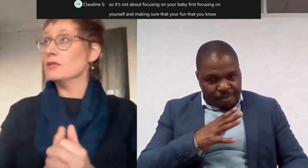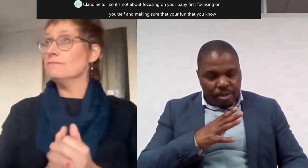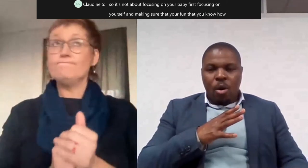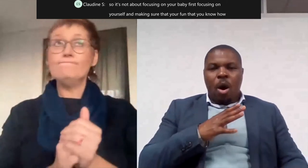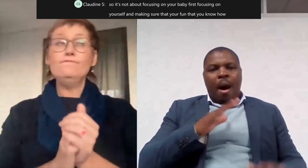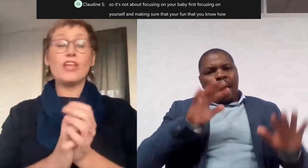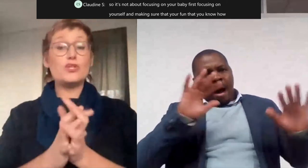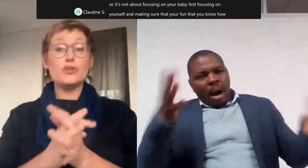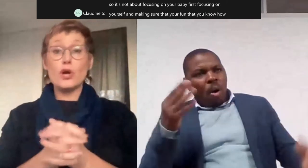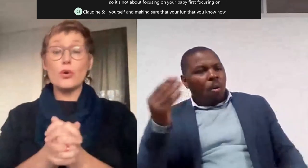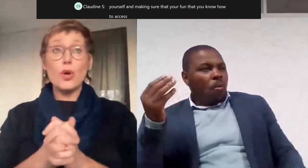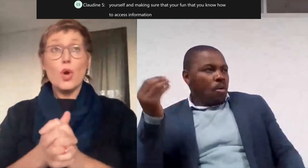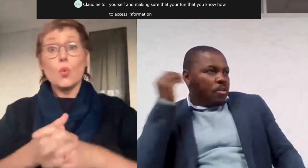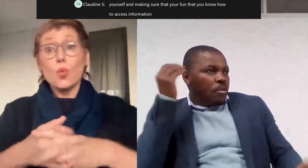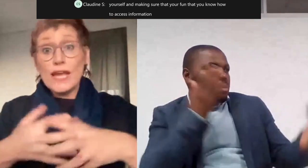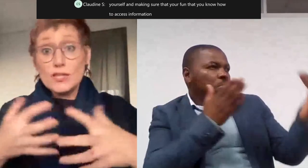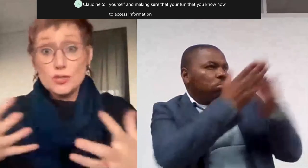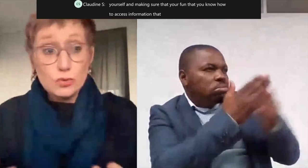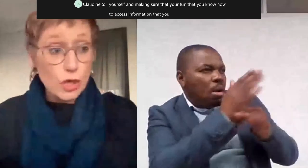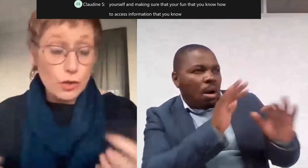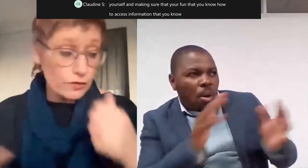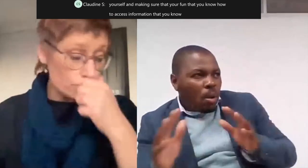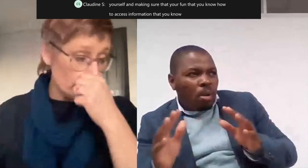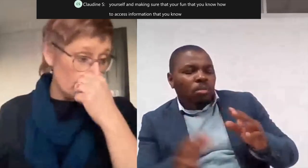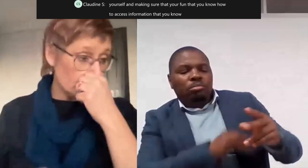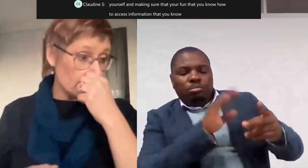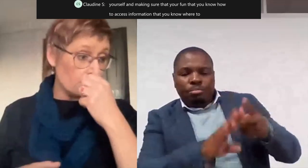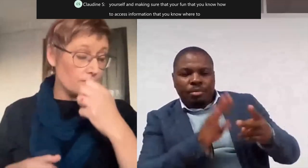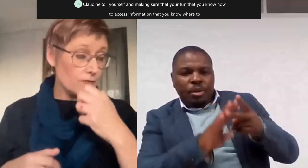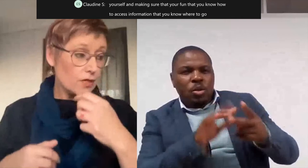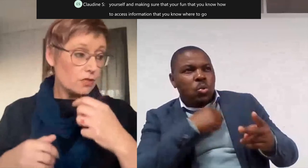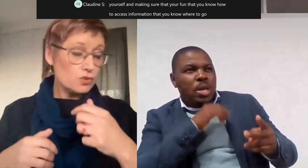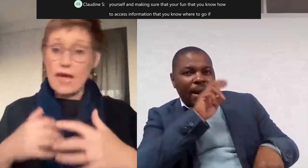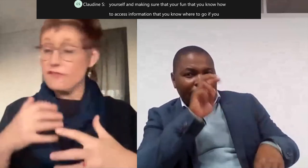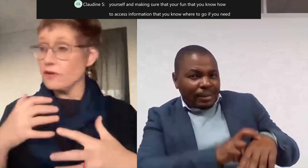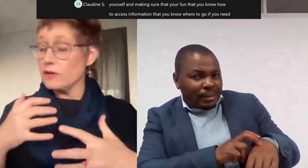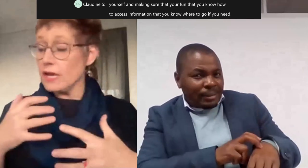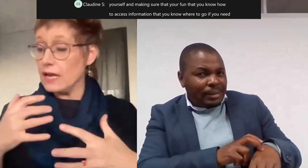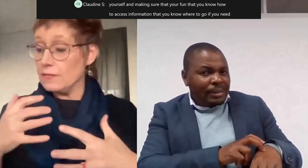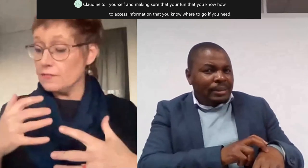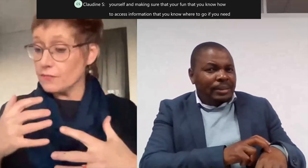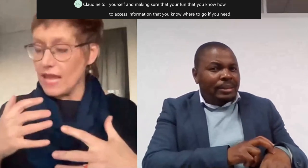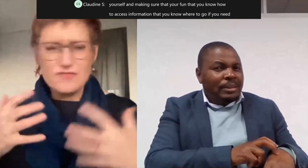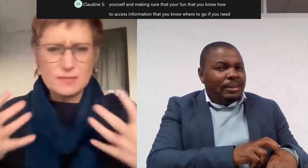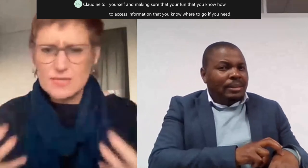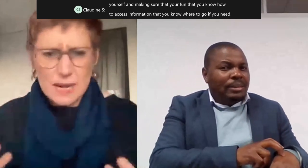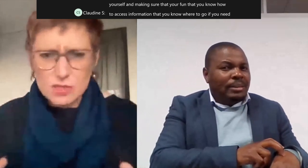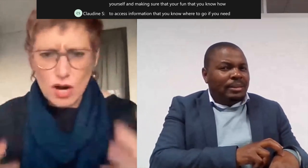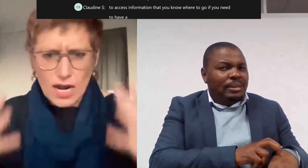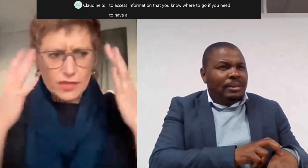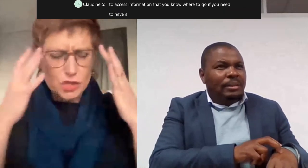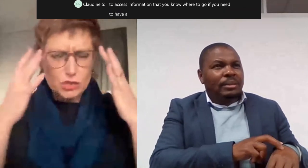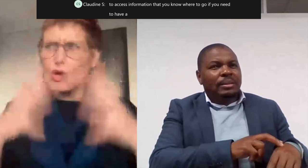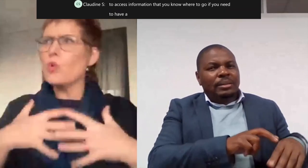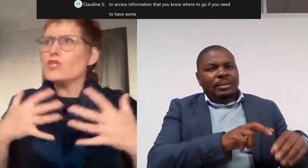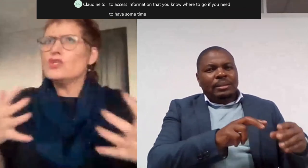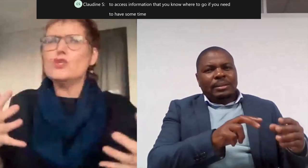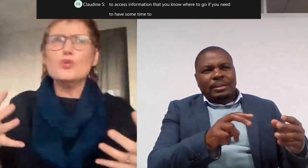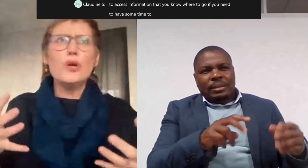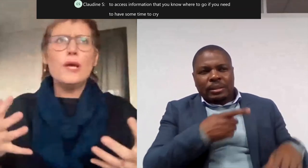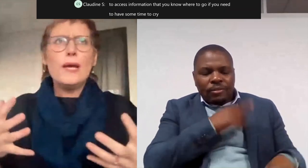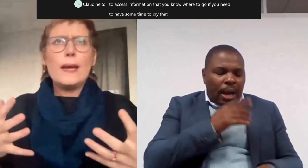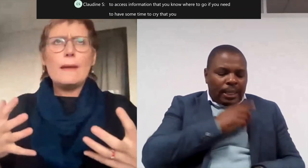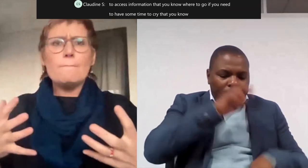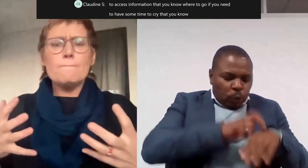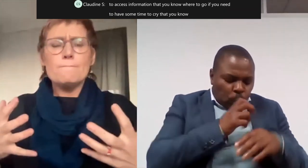access information, that you know where to go if you need to have some time to cry, that you know